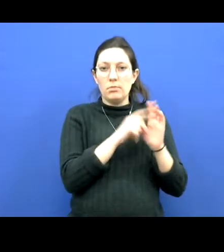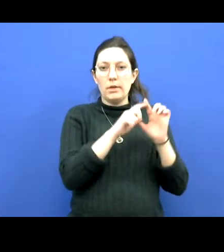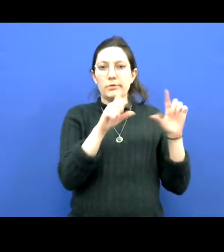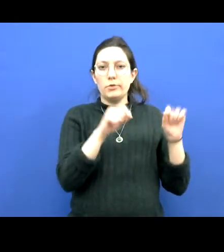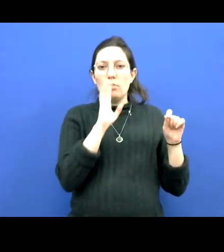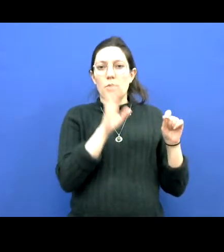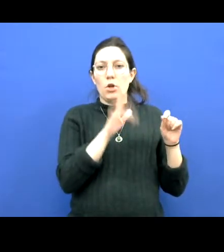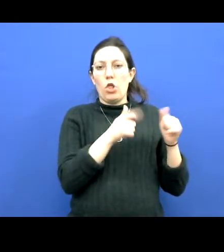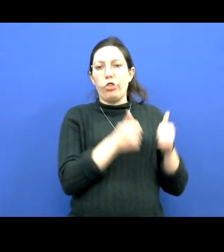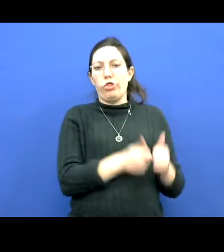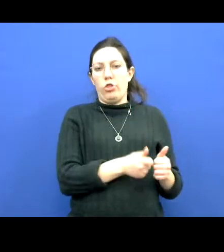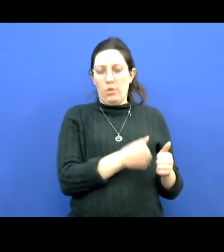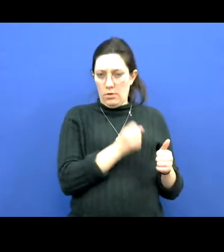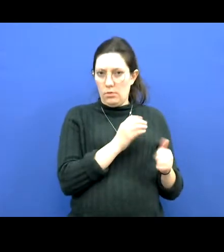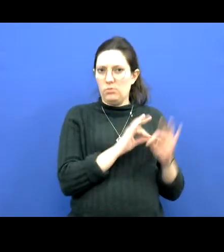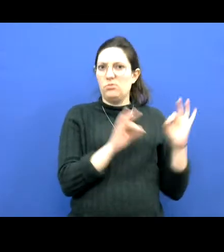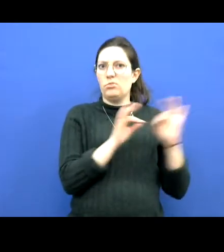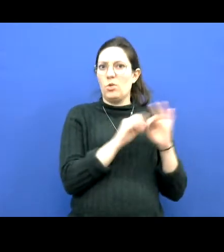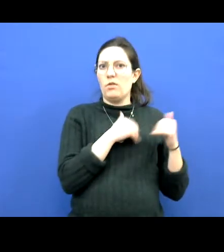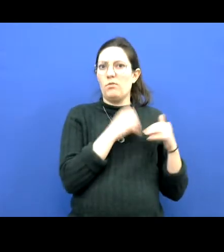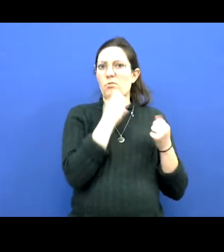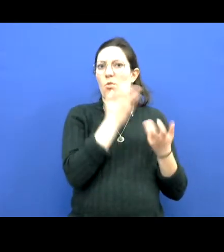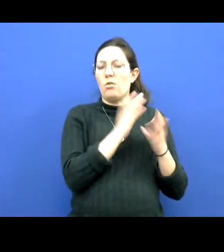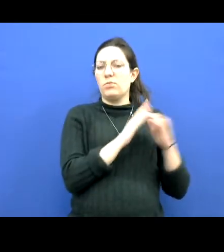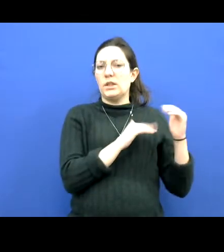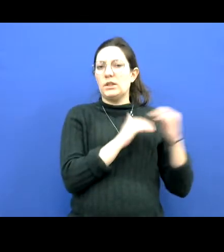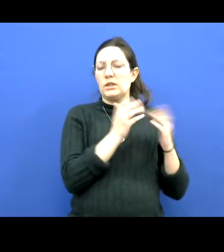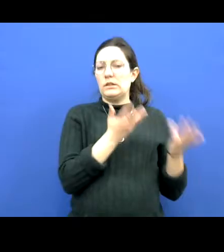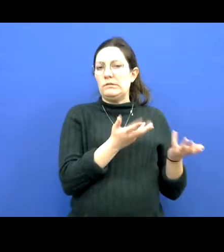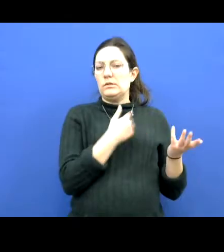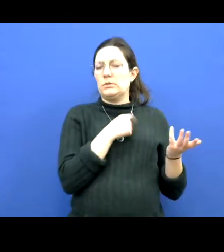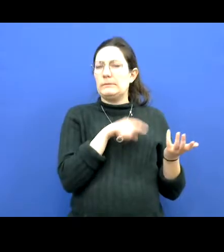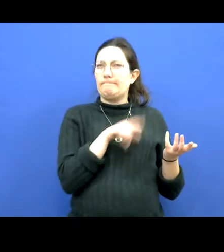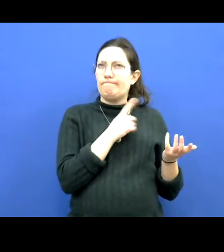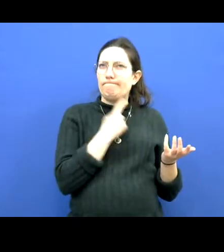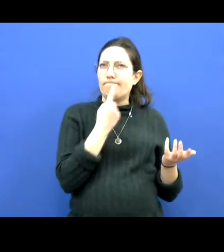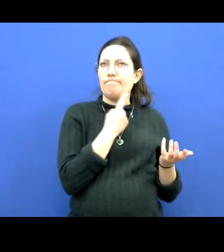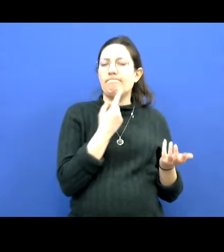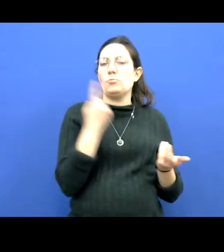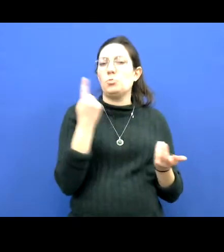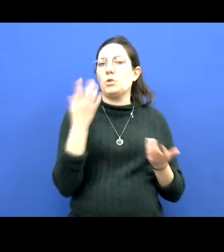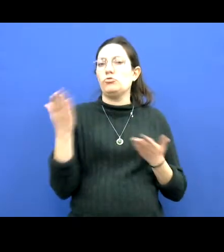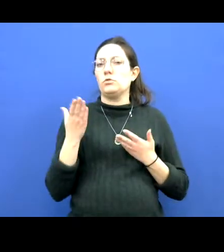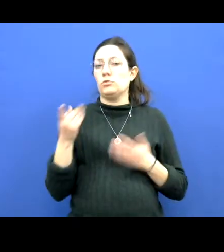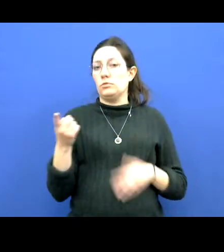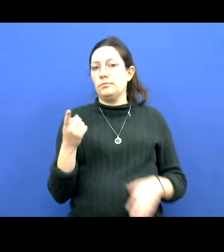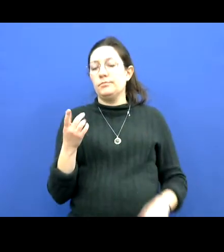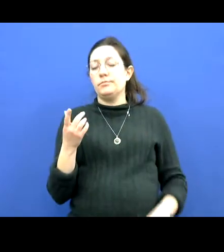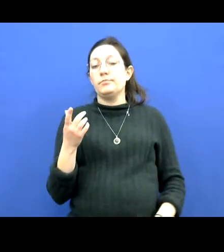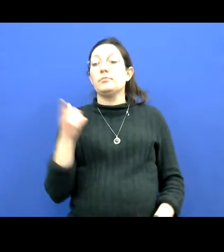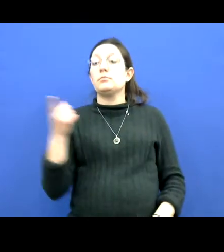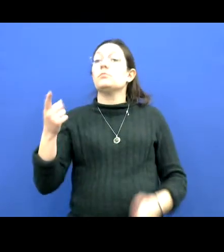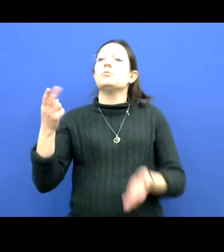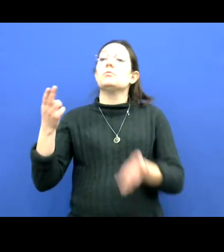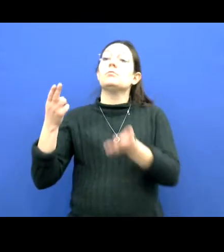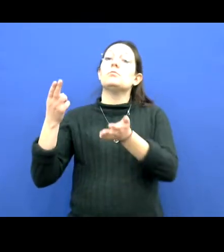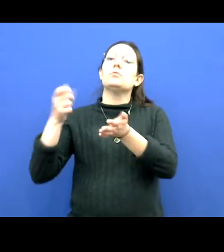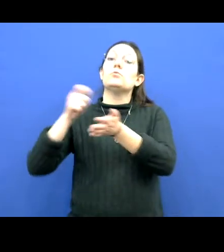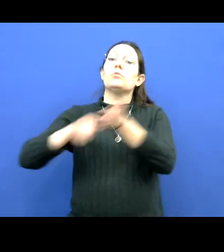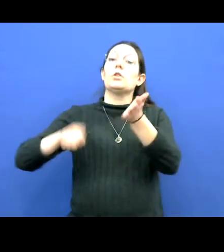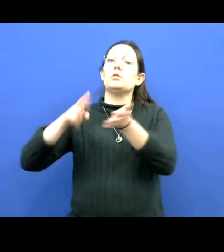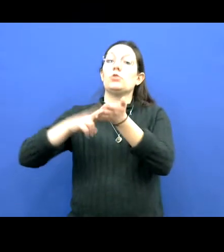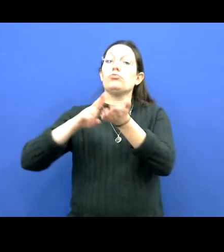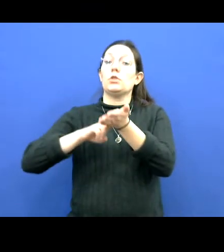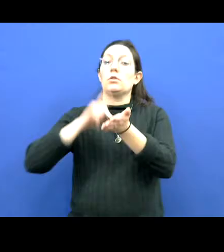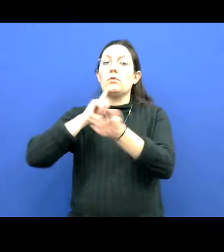And so what I suggested to him is he write the contract for 4